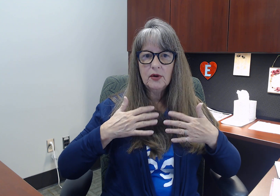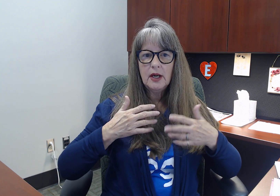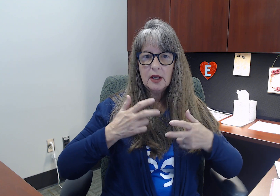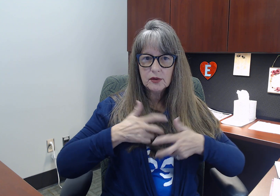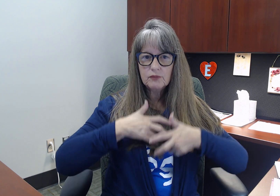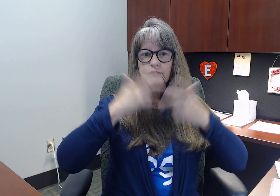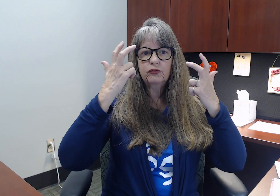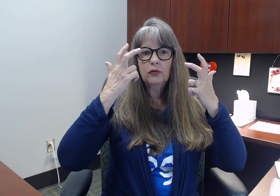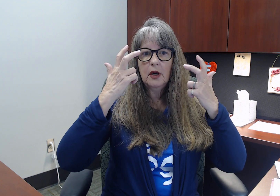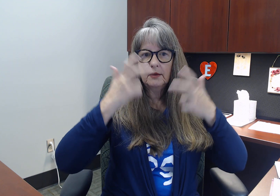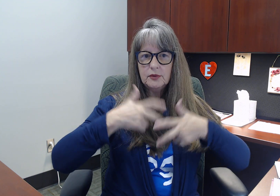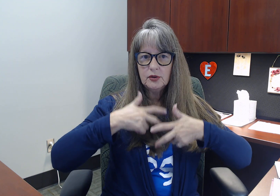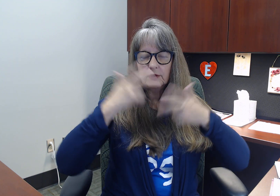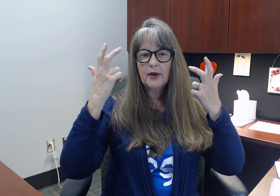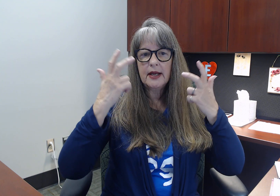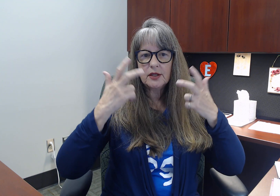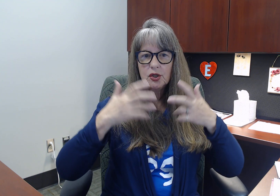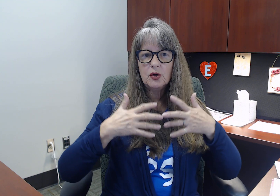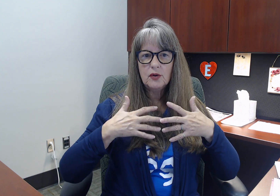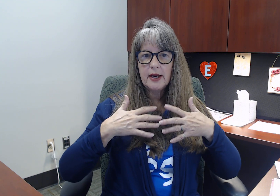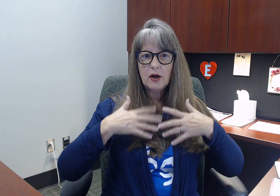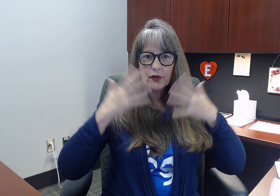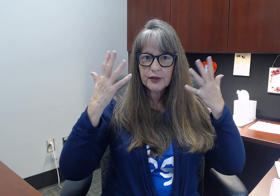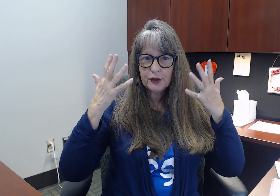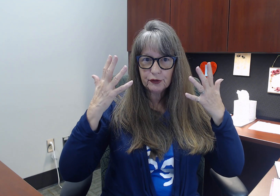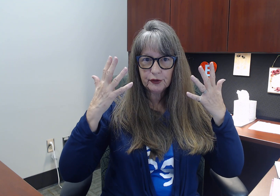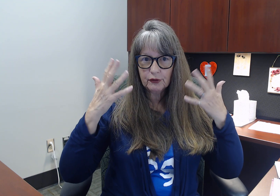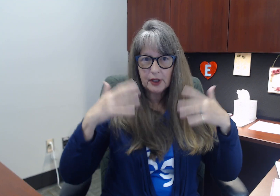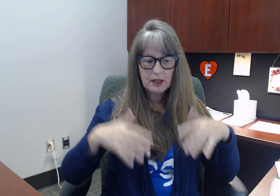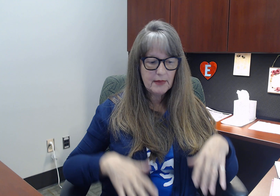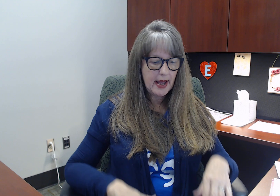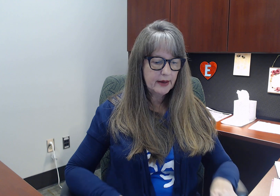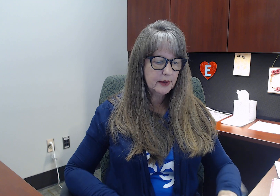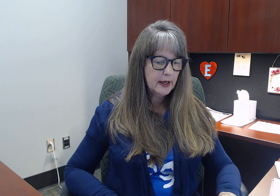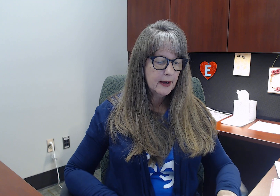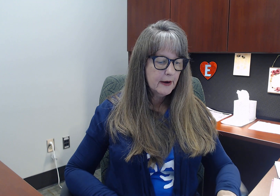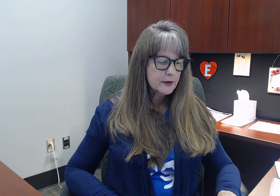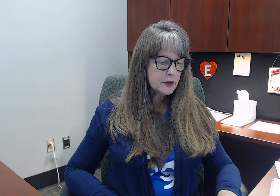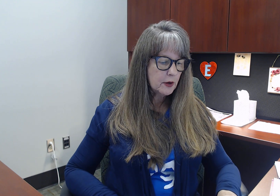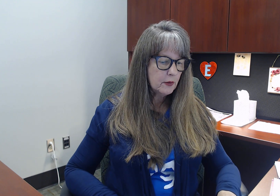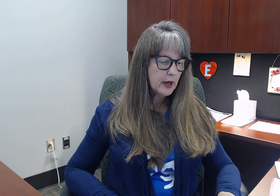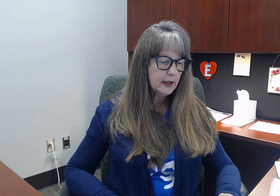goes up to your face. Like all of a sudden you're getting mad. So